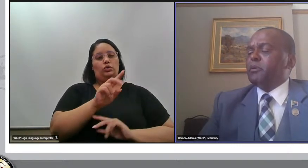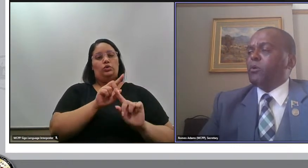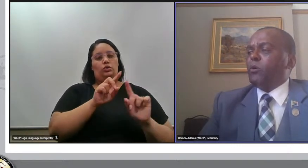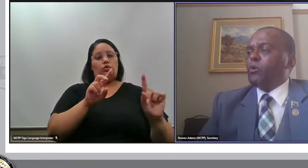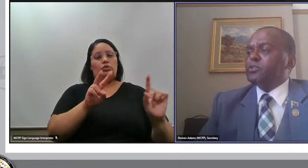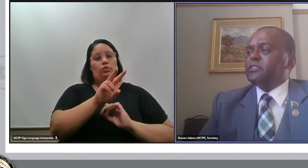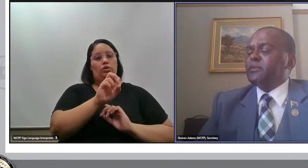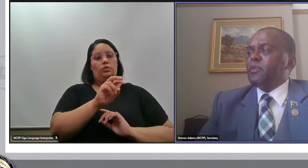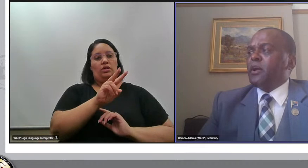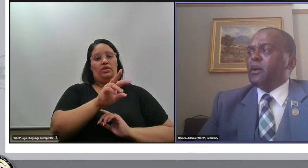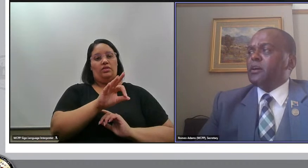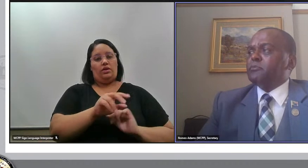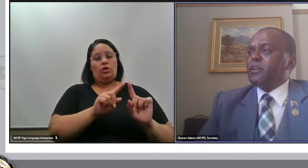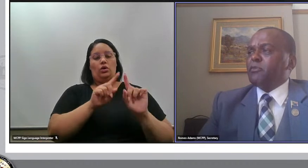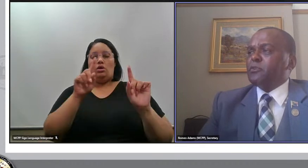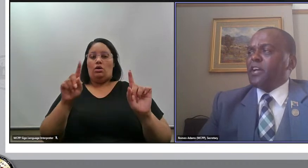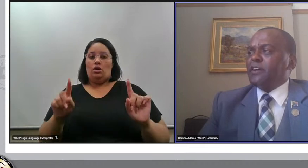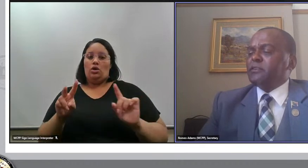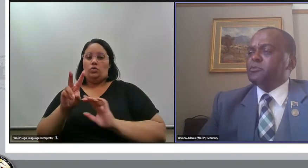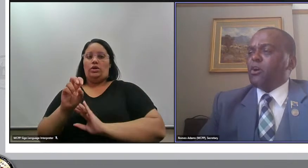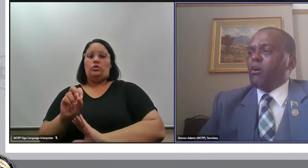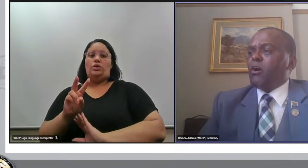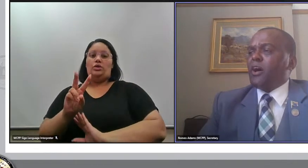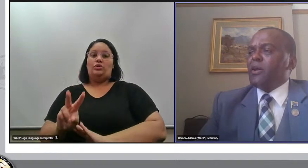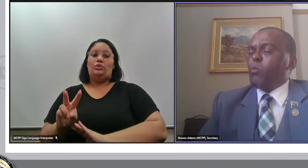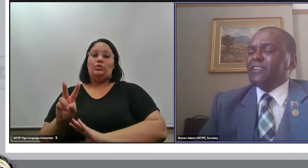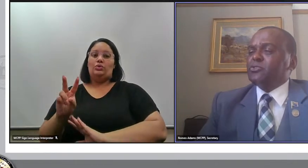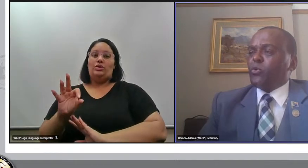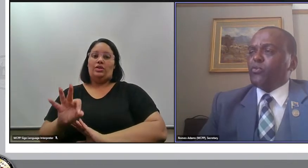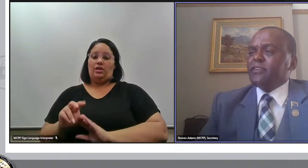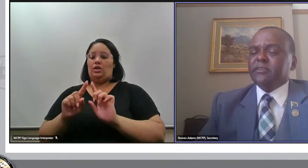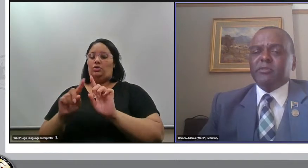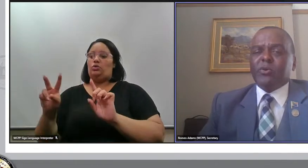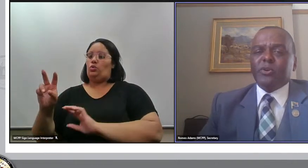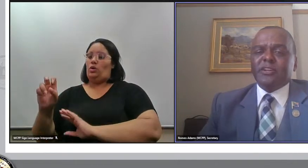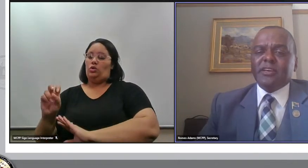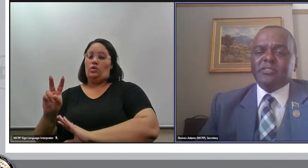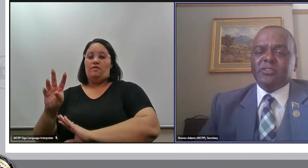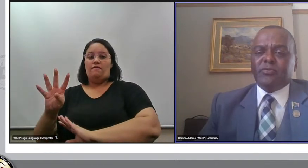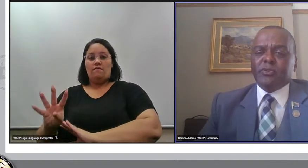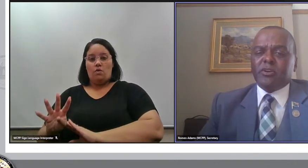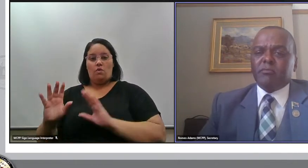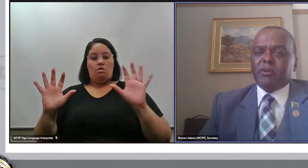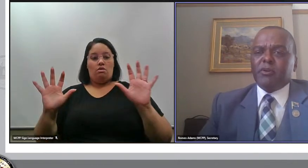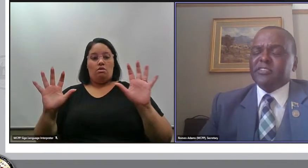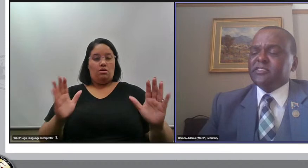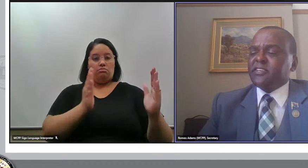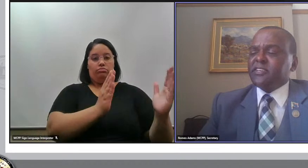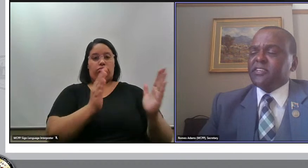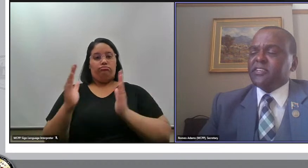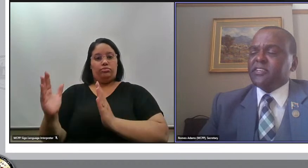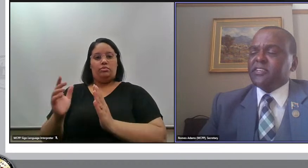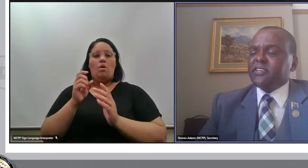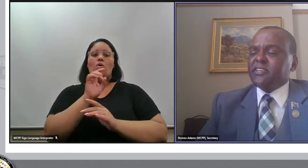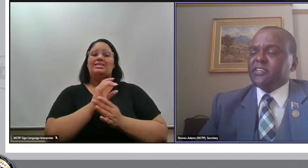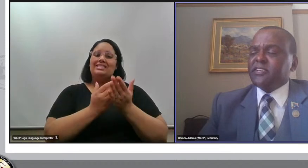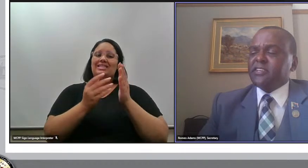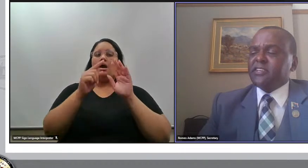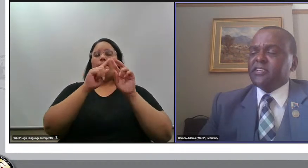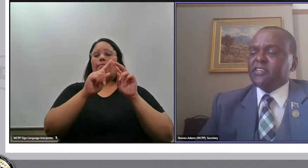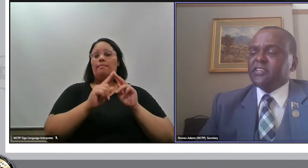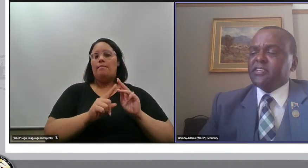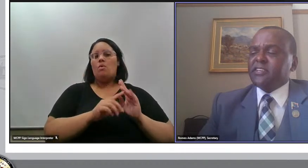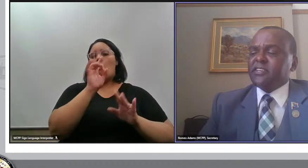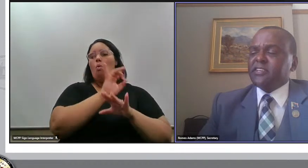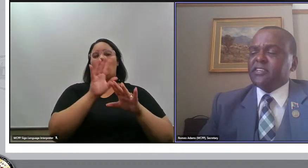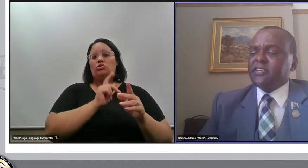2023-2024. Because some of those items are a once-off item, the coordination, for example, of the sector for CPA events is